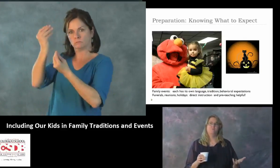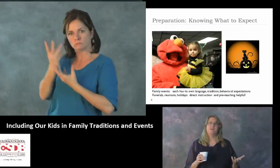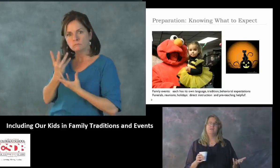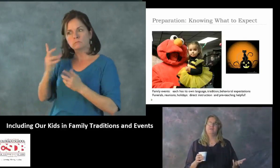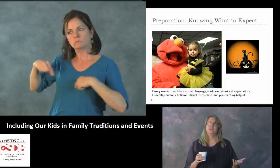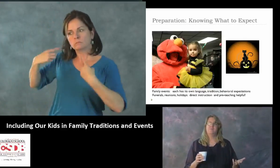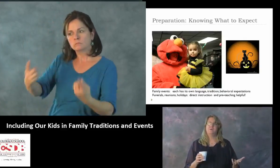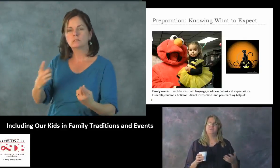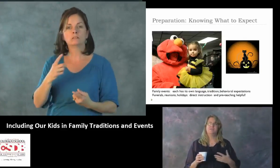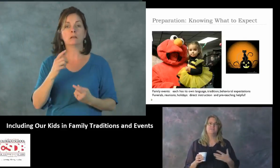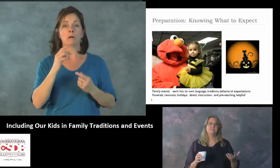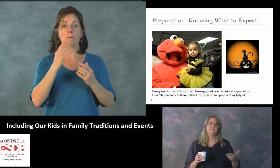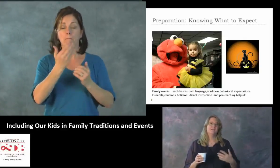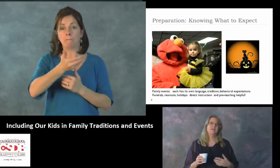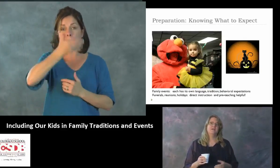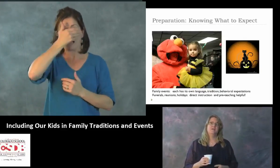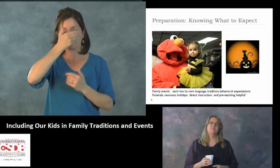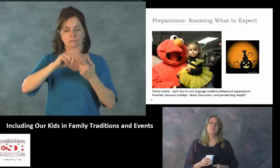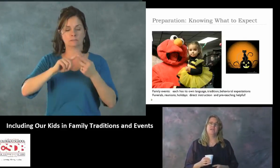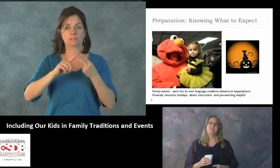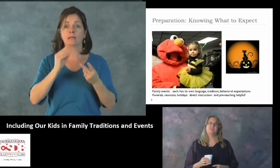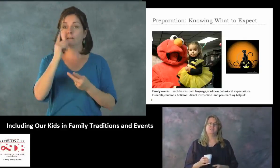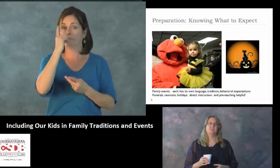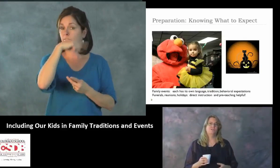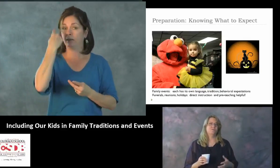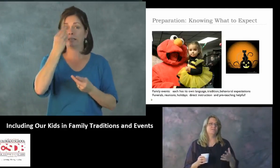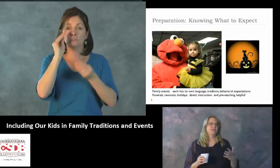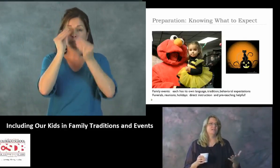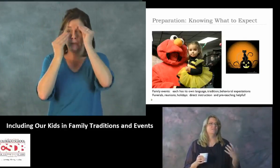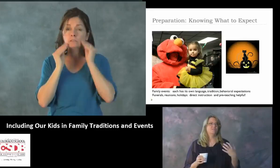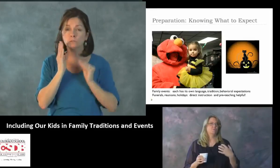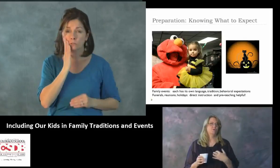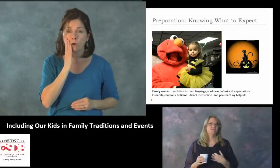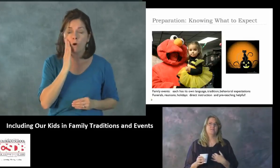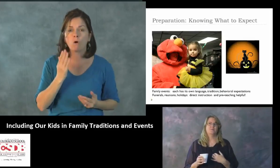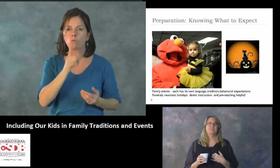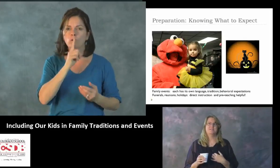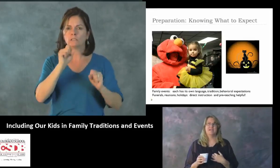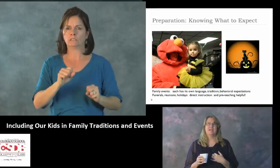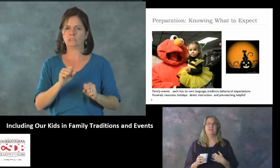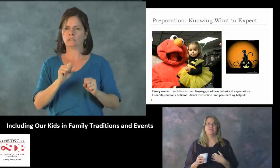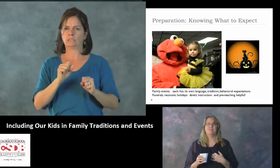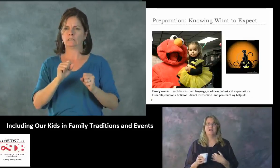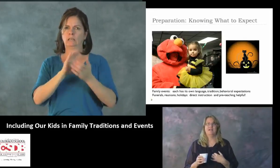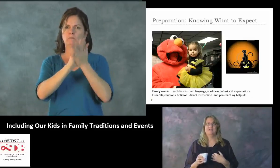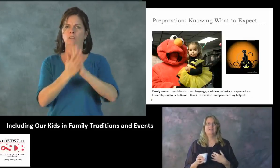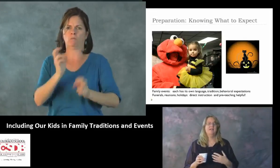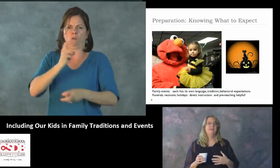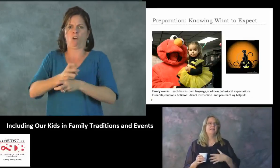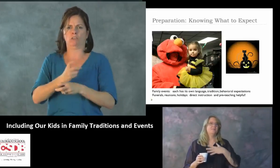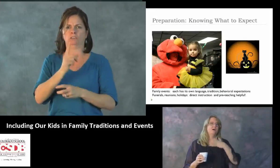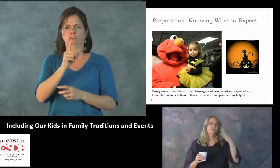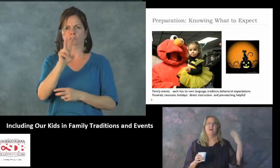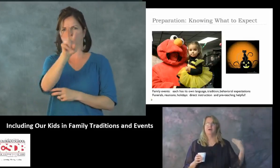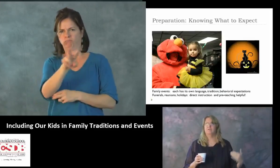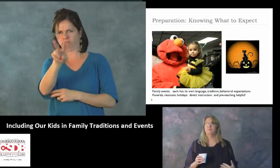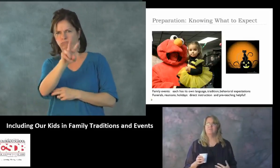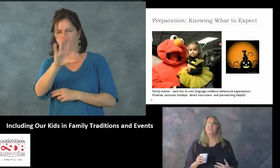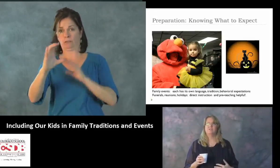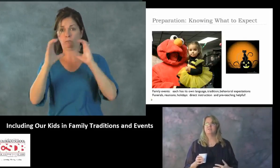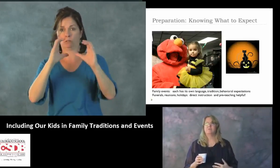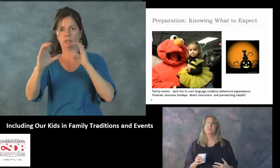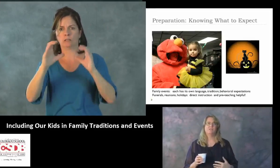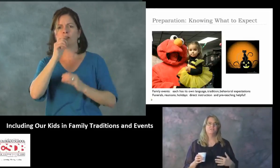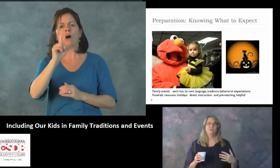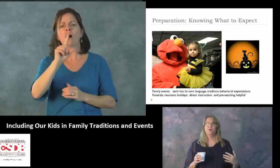they read a person's communication. It's not just words that we say or sign, it's all about